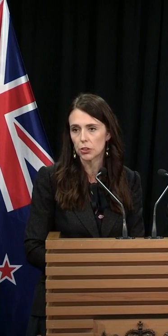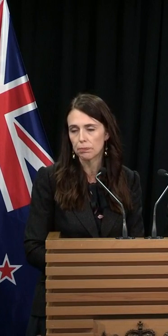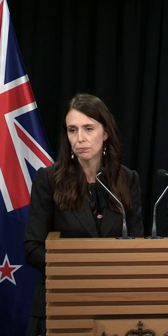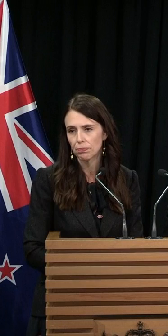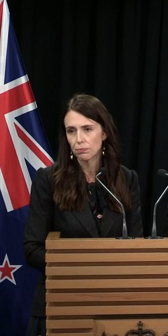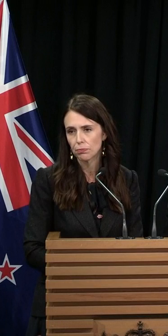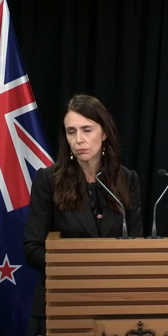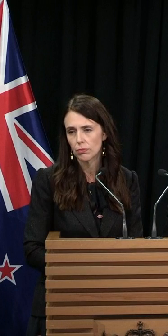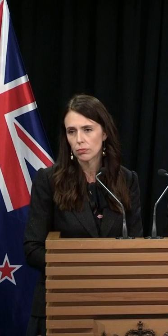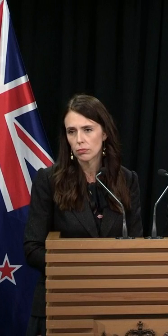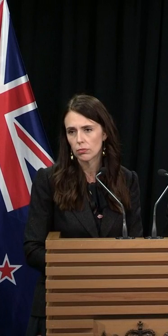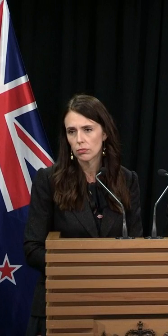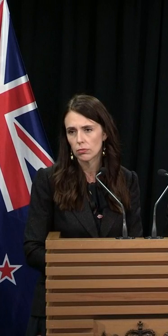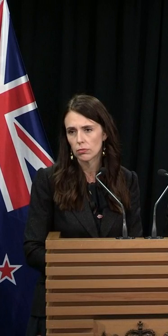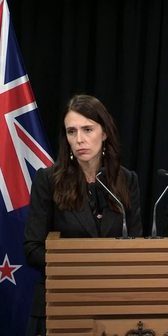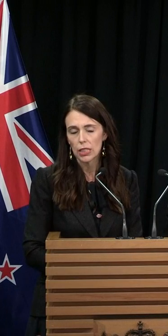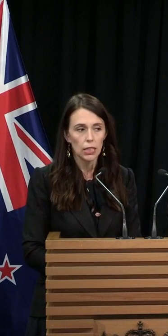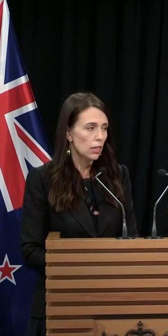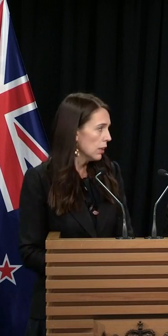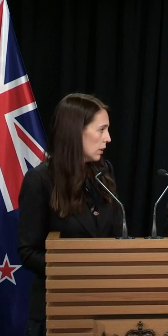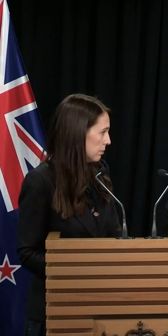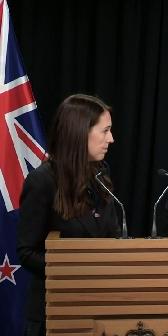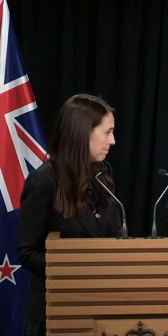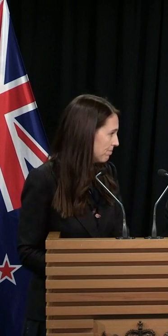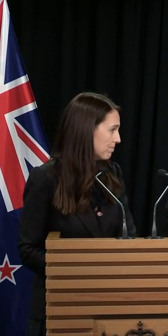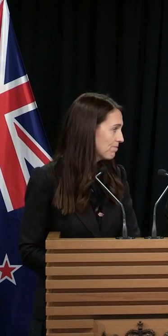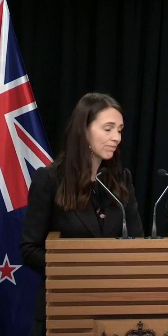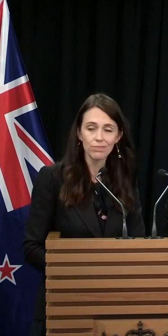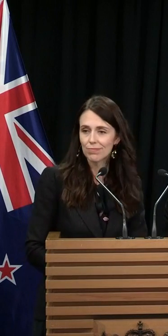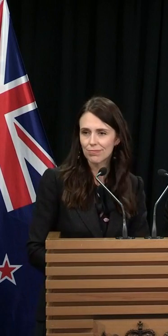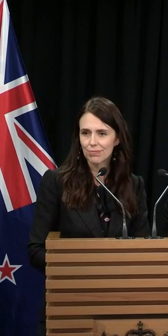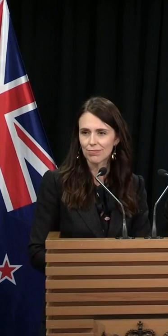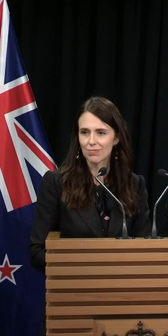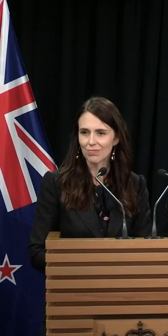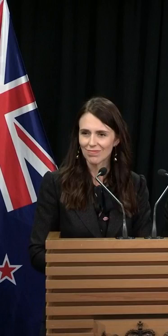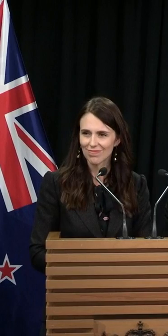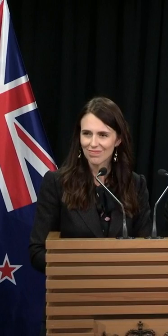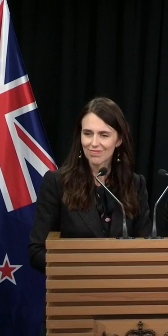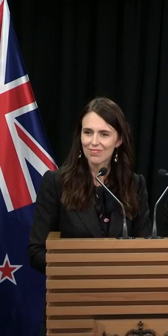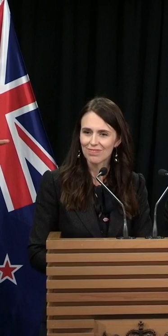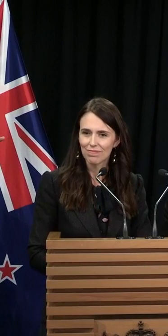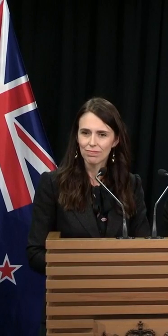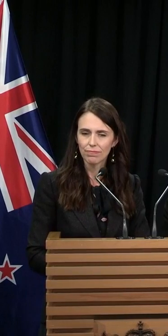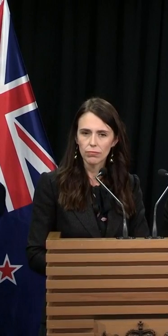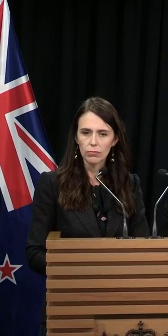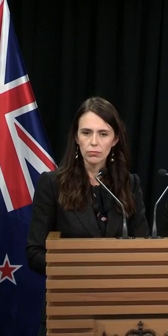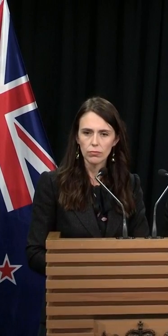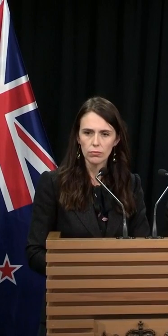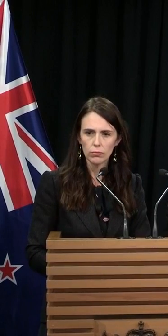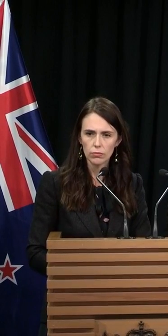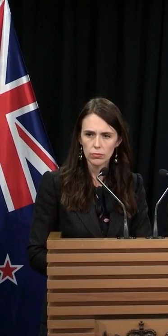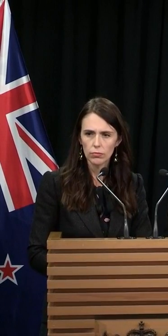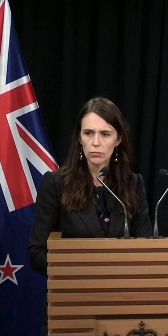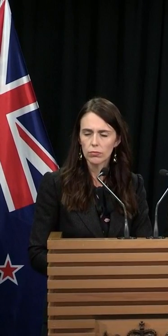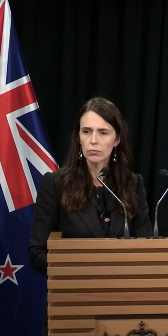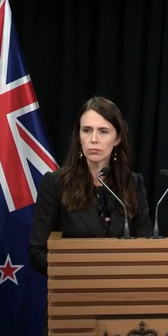stage. What's the response been from churches, faith-based institutions? At this stage we haven't had any conversations with the churches. My office had been written